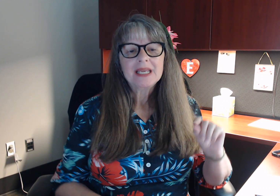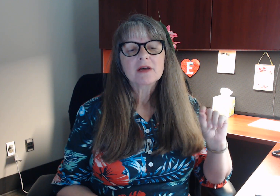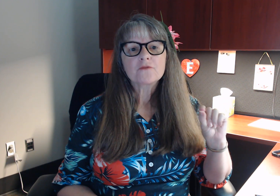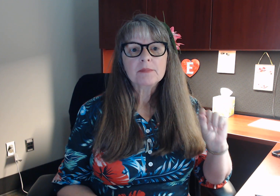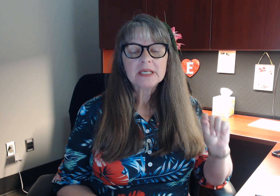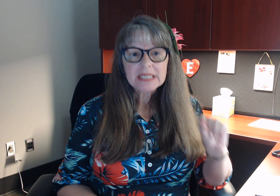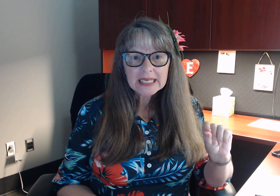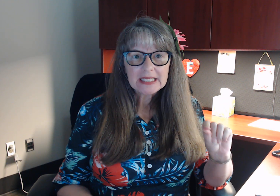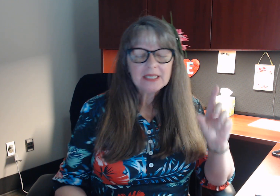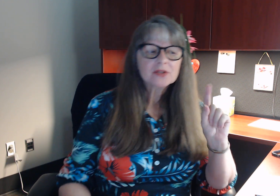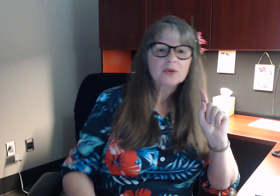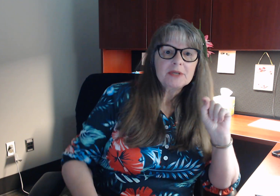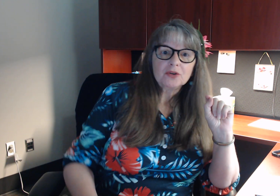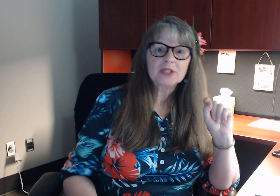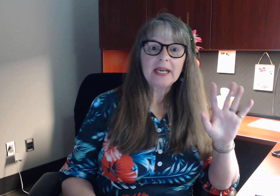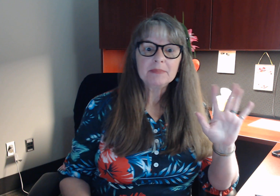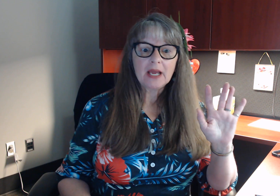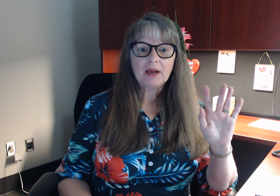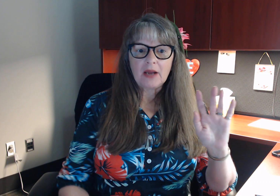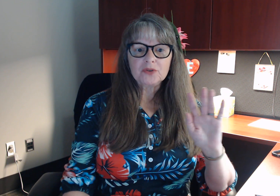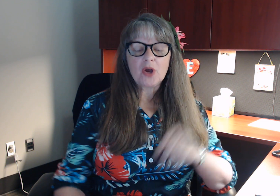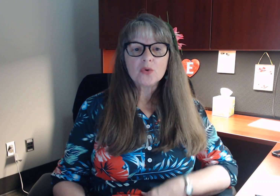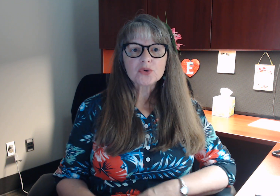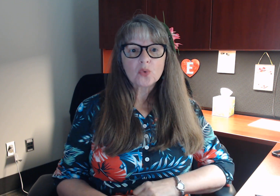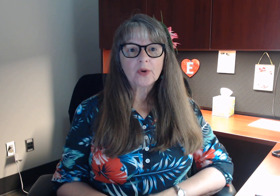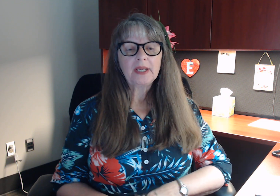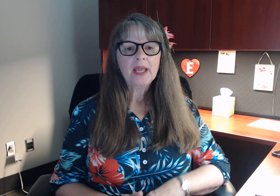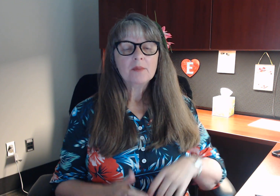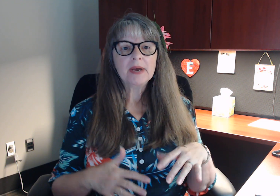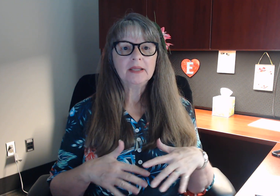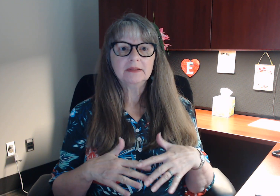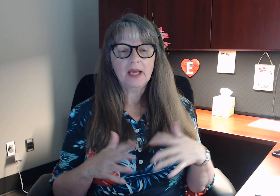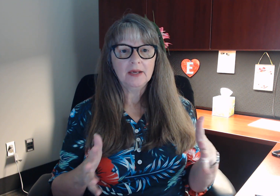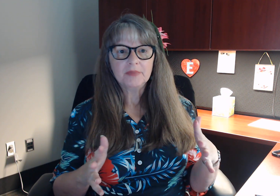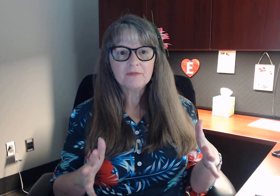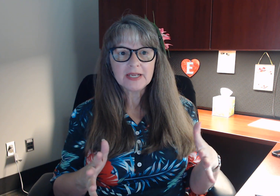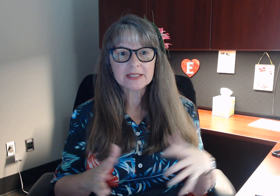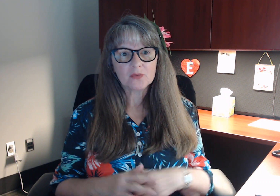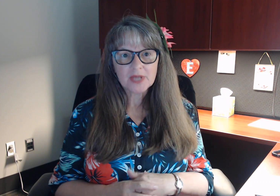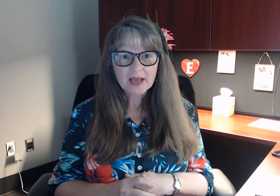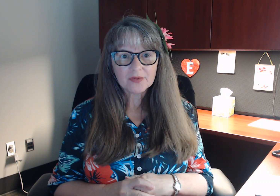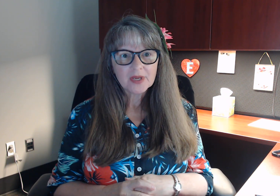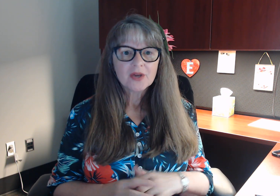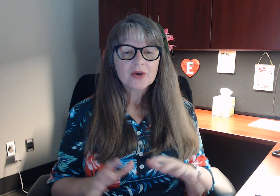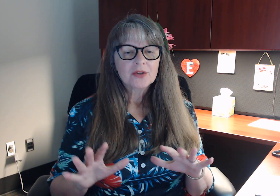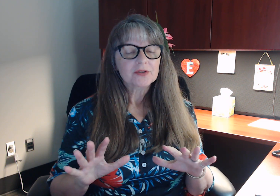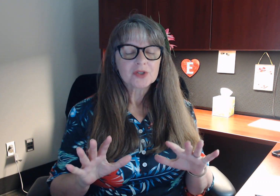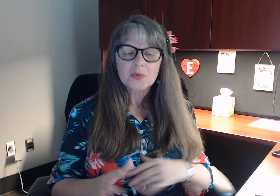from Kentucky. So let me start signing, but I'll do the whole story. But he faked his own death so he wouldn't have to